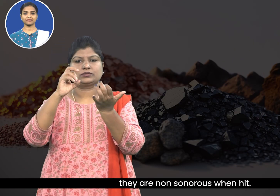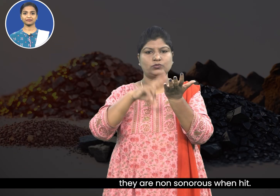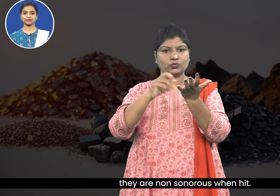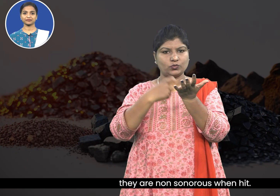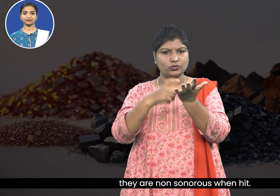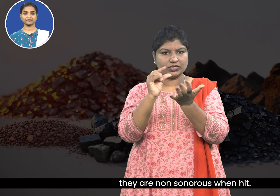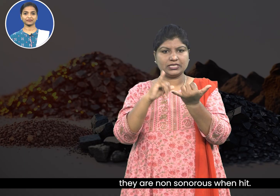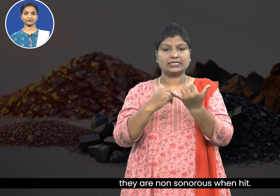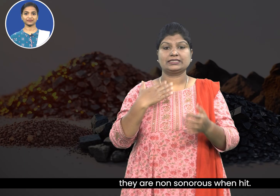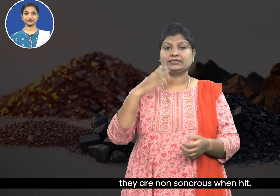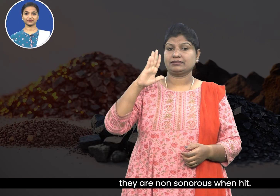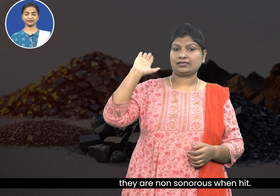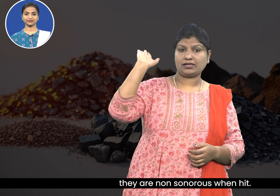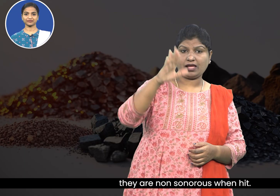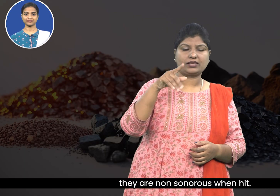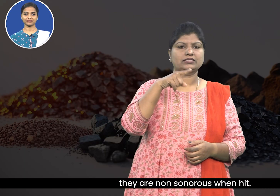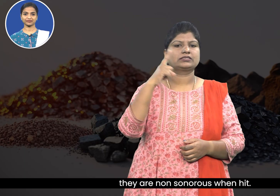hit.